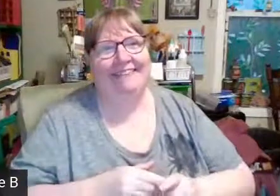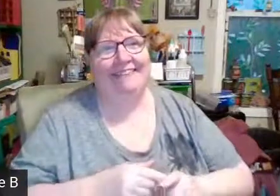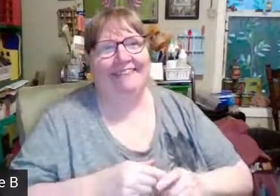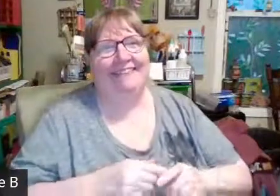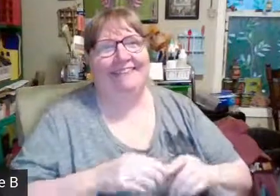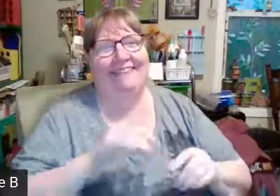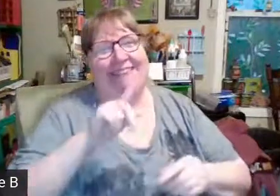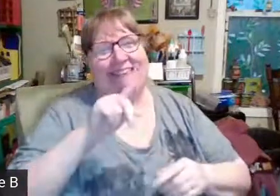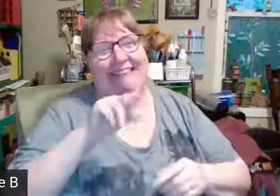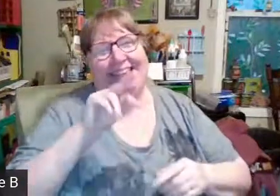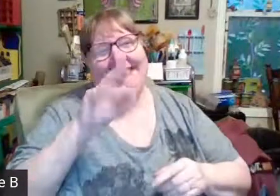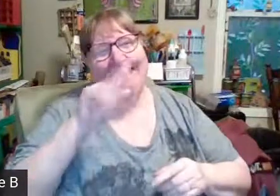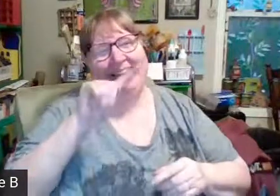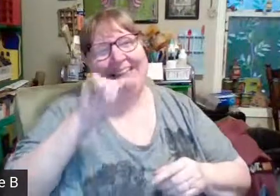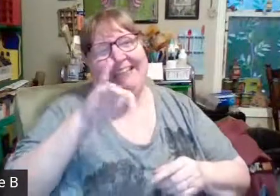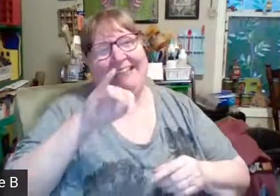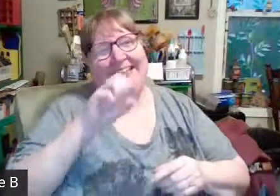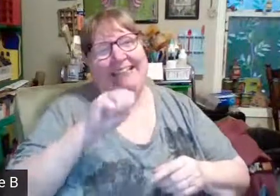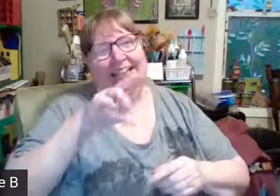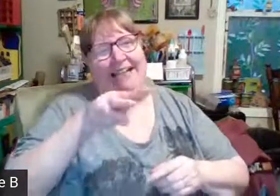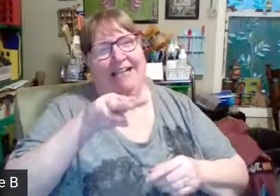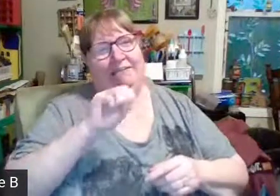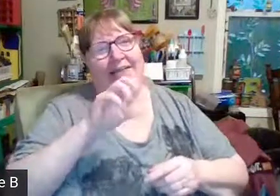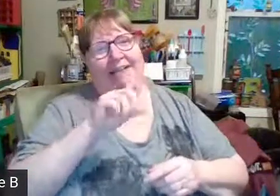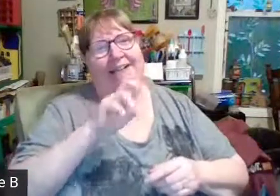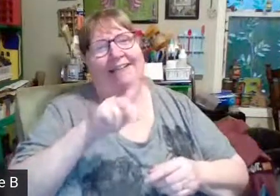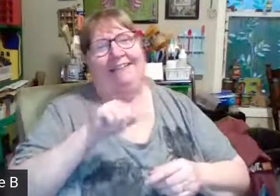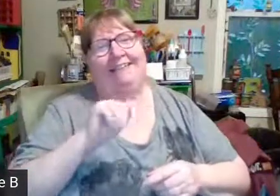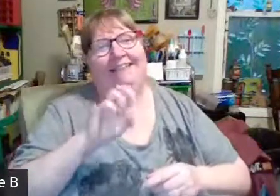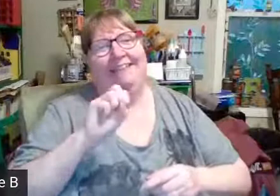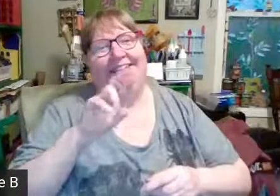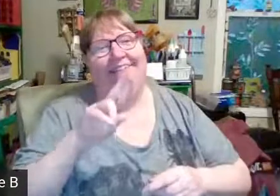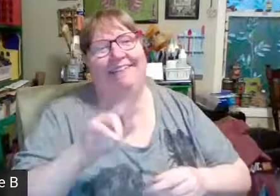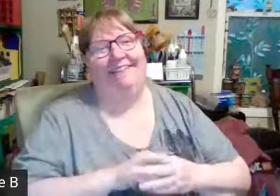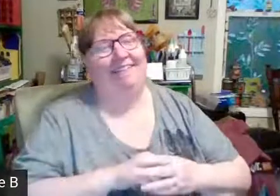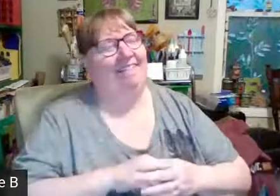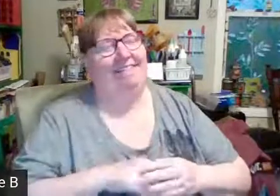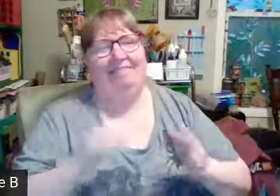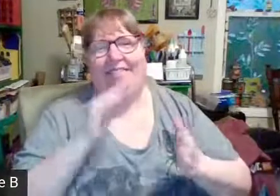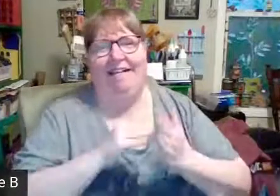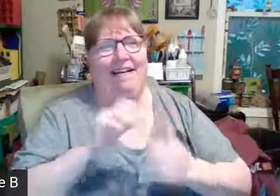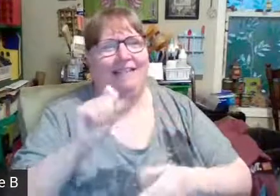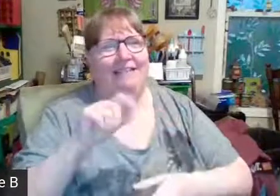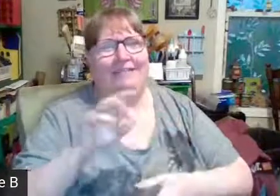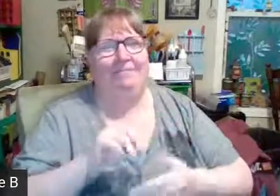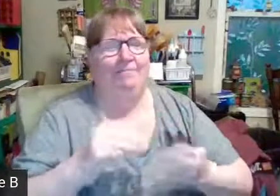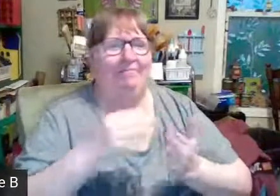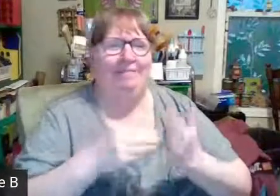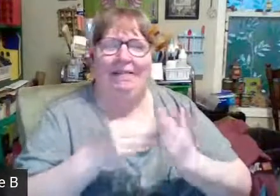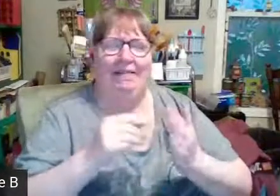master. And I can't make them nearly as many or nearly as fast as she can. So I